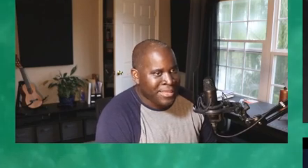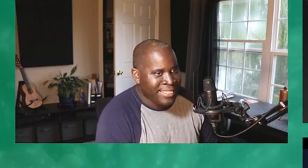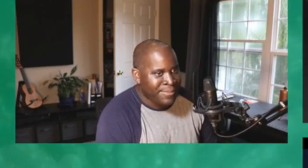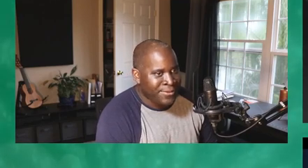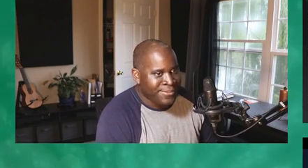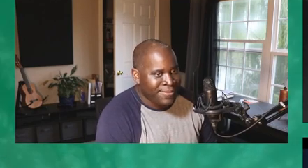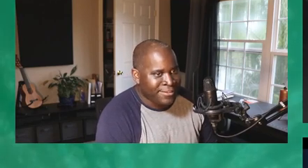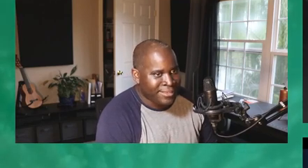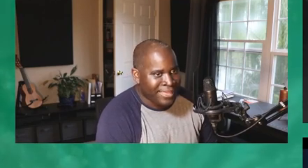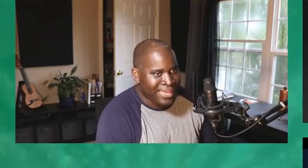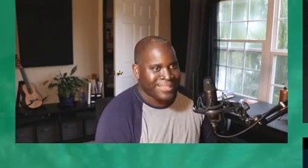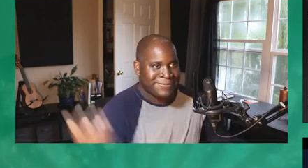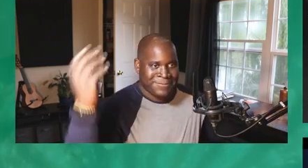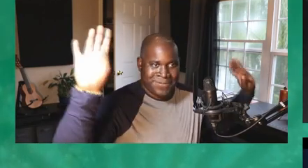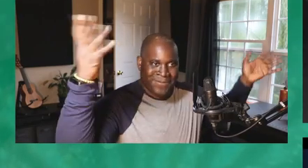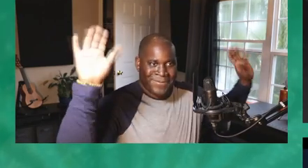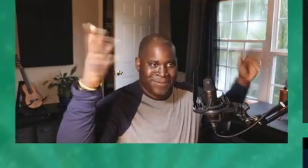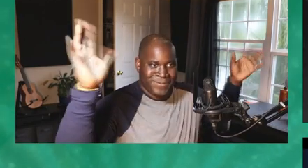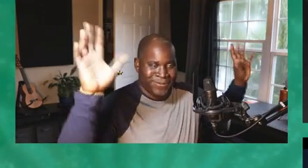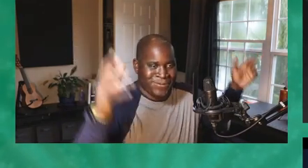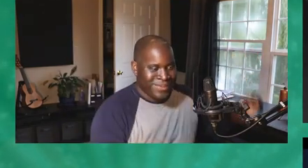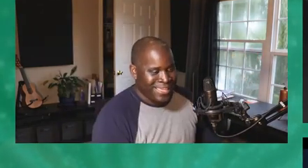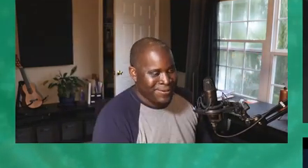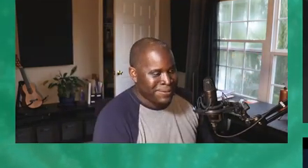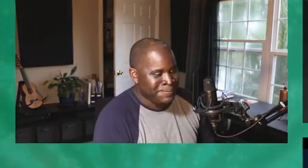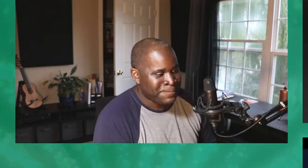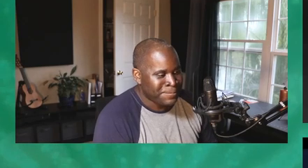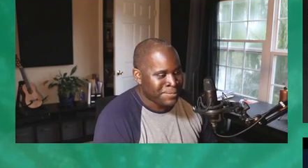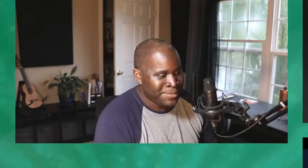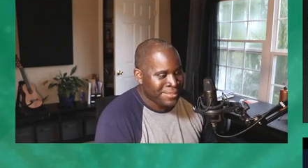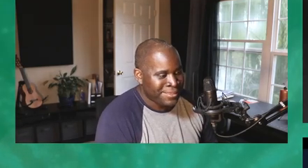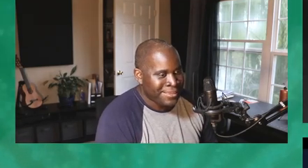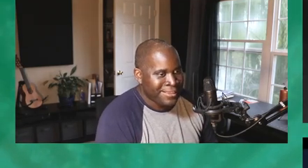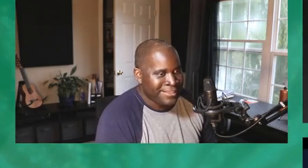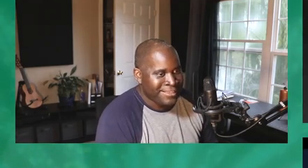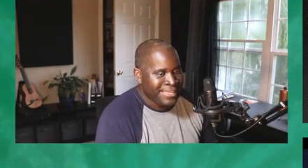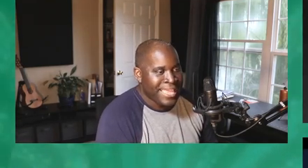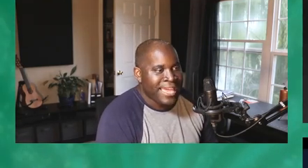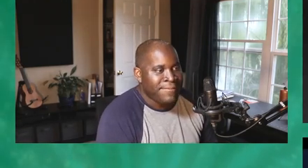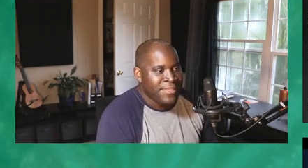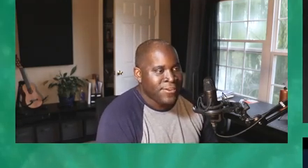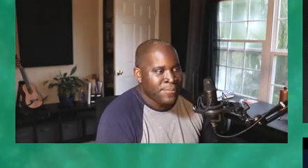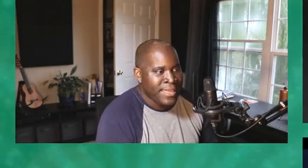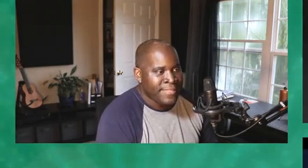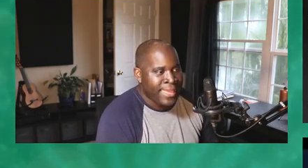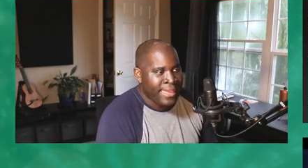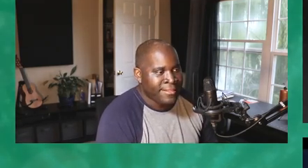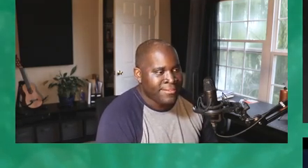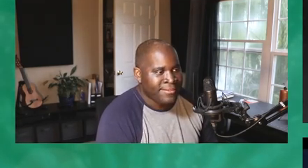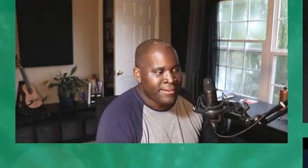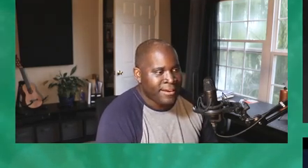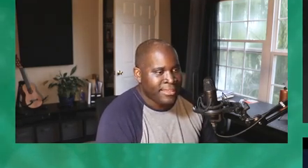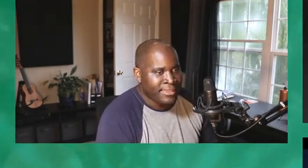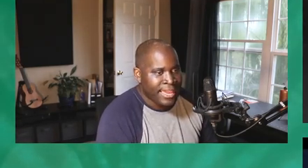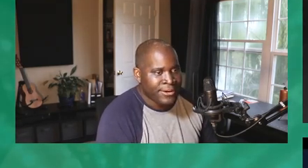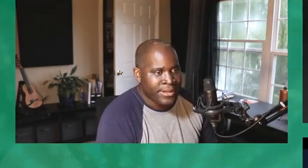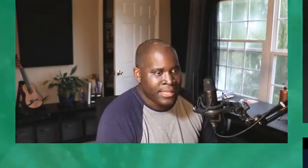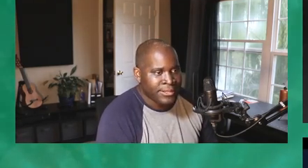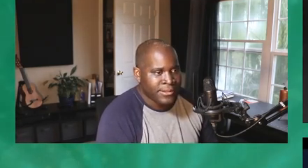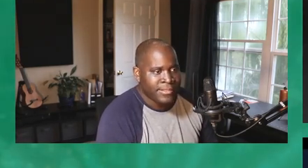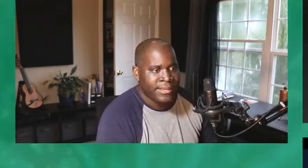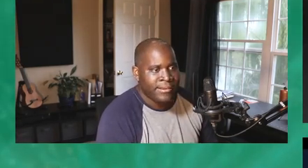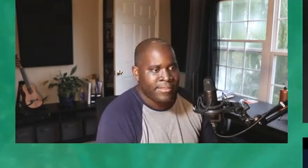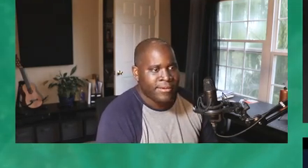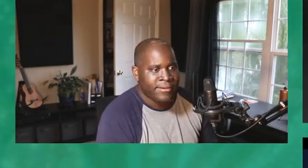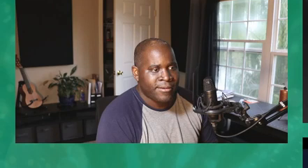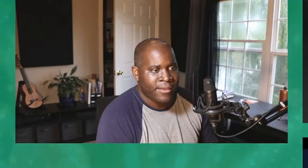Look how light that bow staff suddenly got. Anyway. Yeah, if they just made the hands a lighter